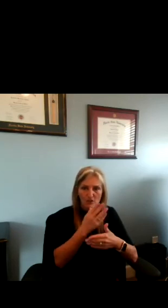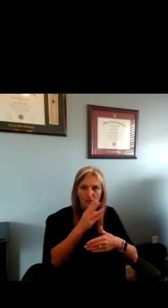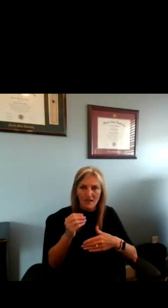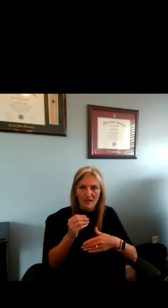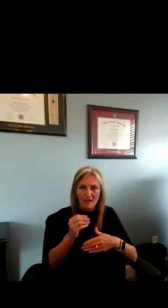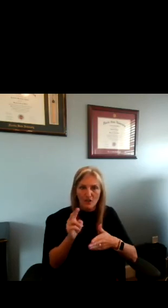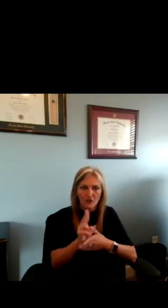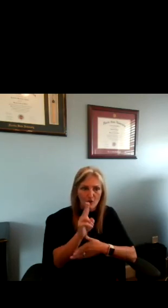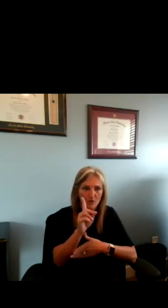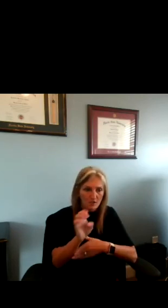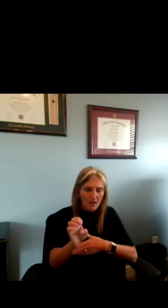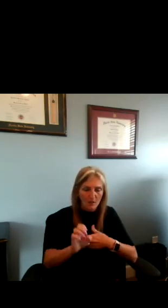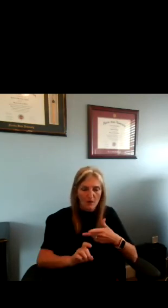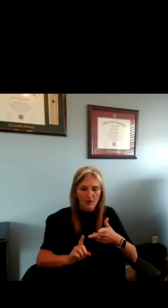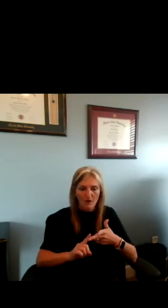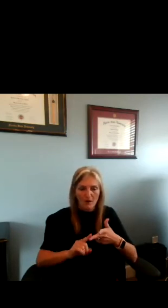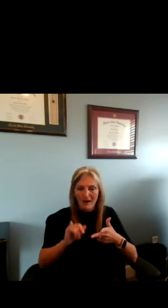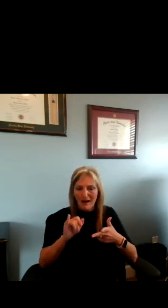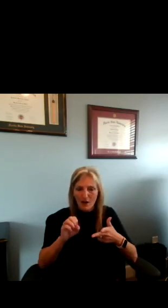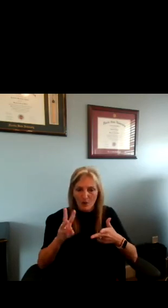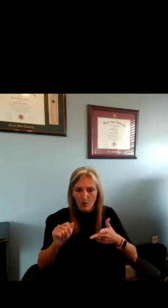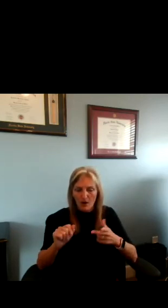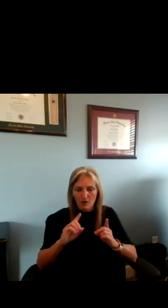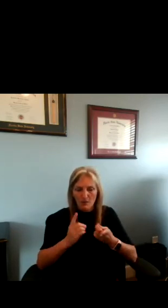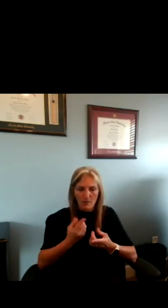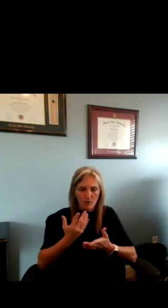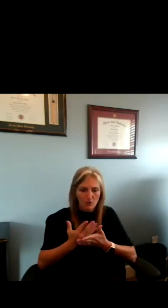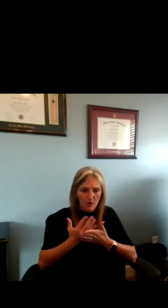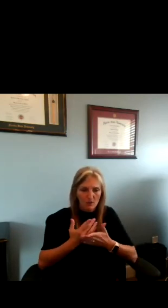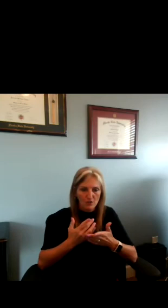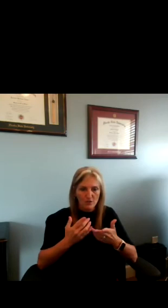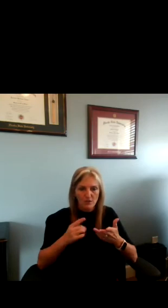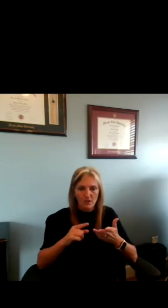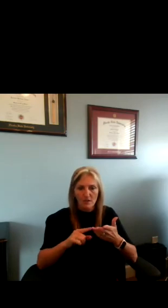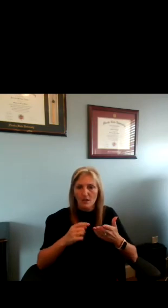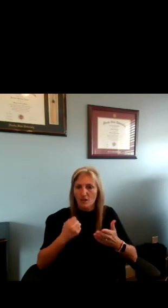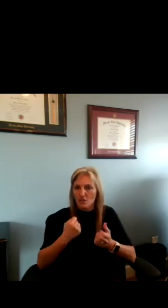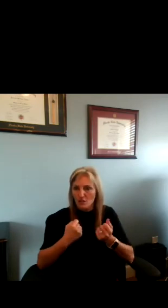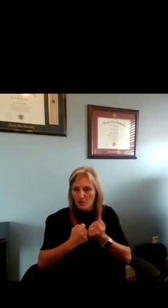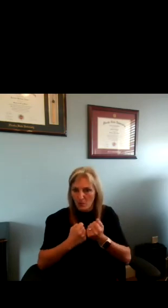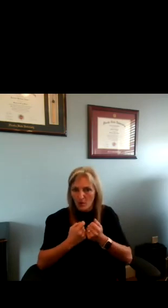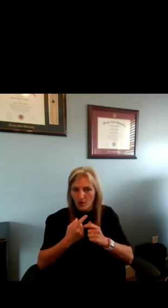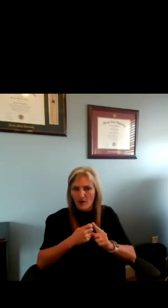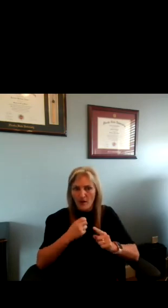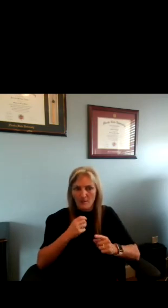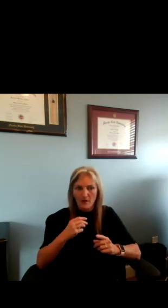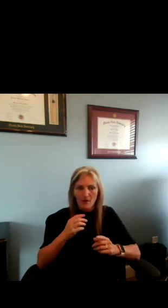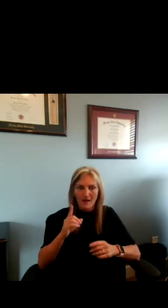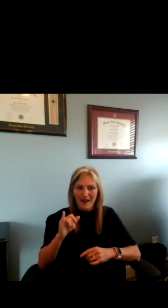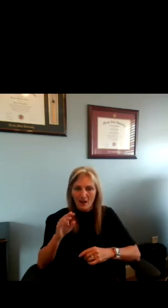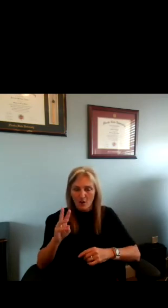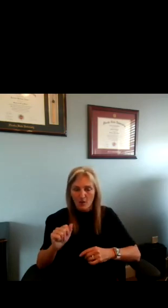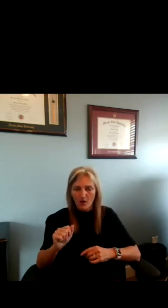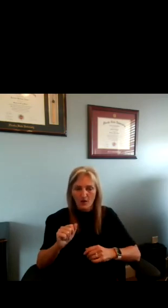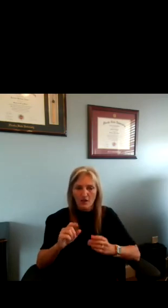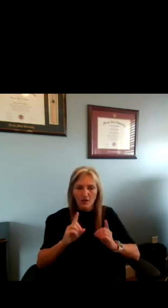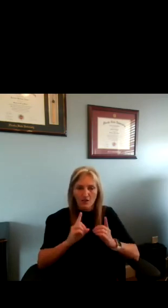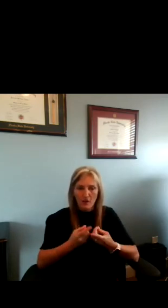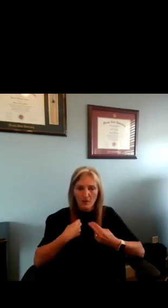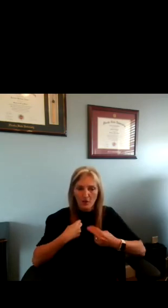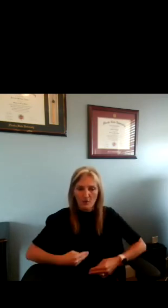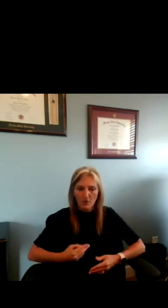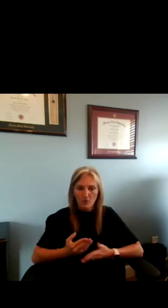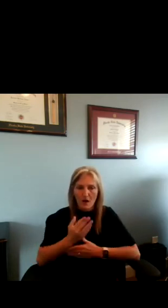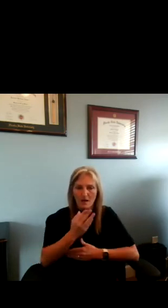University of Delaware, the Iowa Department of Corrections with support from the Iowa Department of Human Rights, the Missouri Department of Corrections along